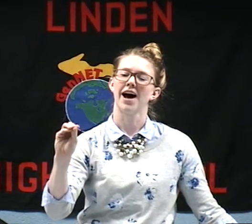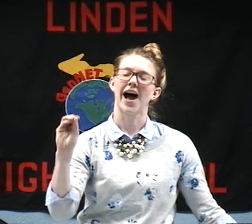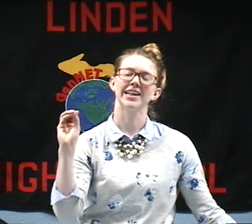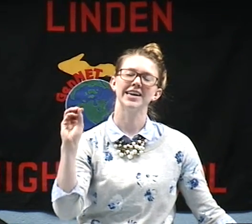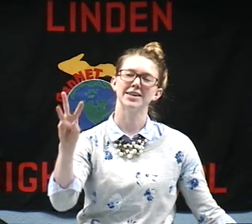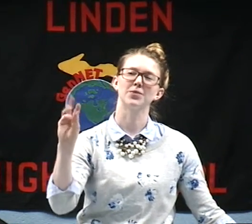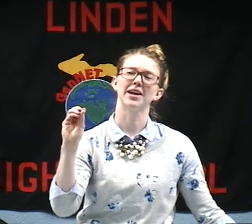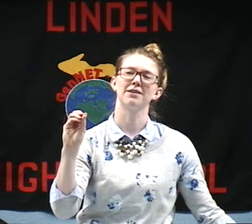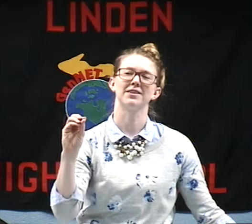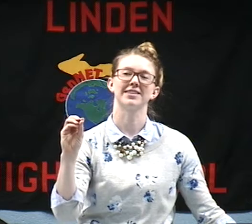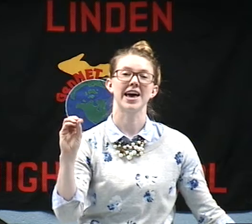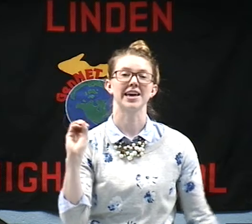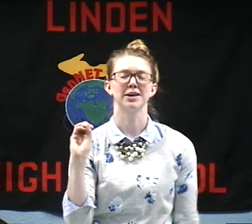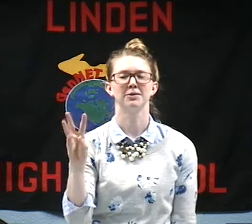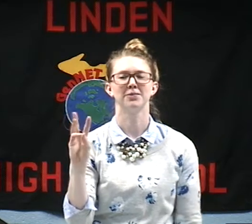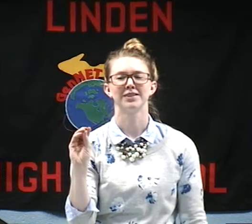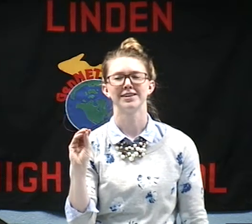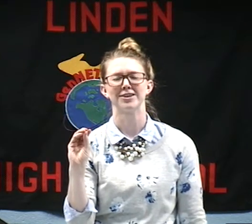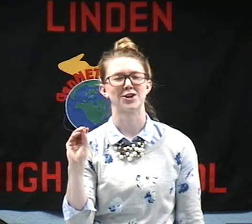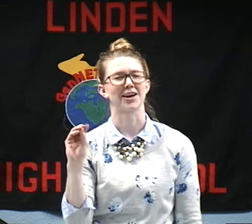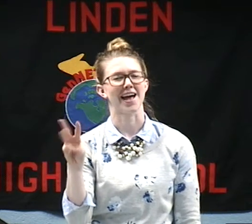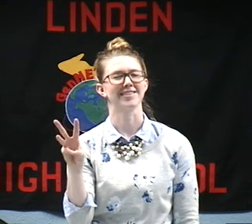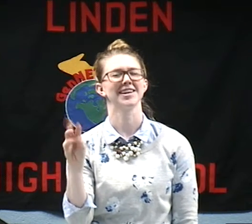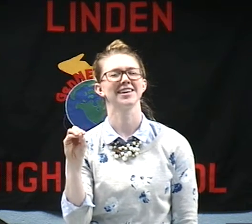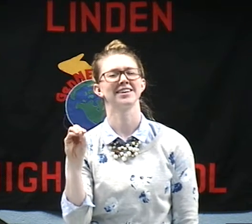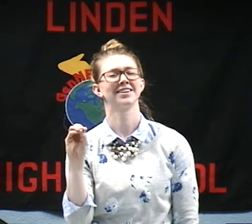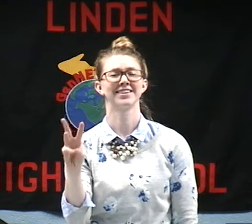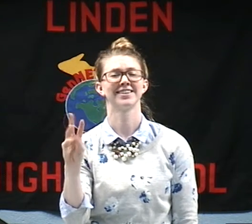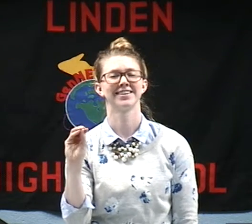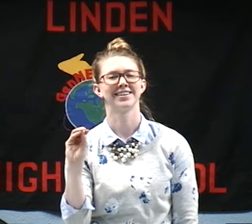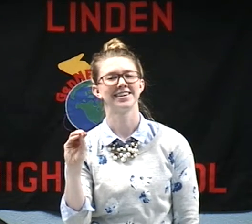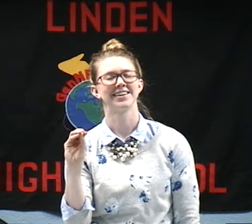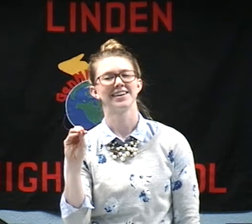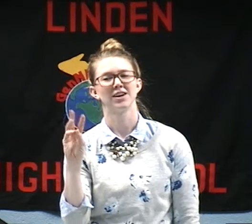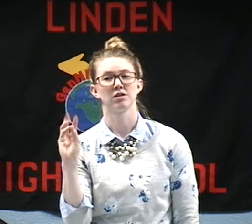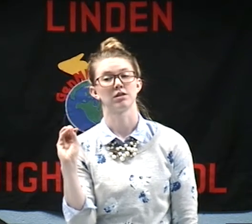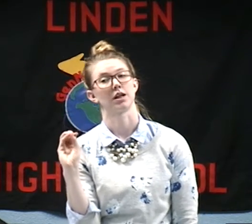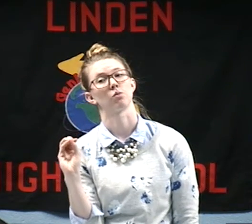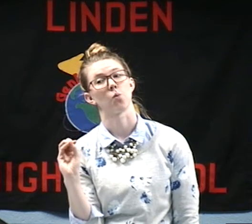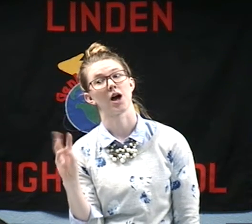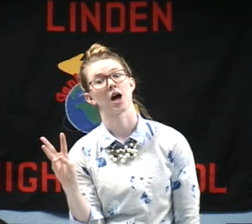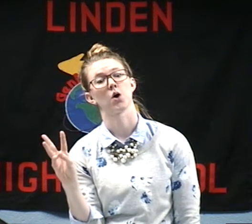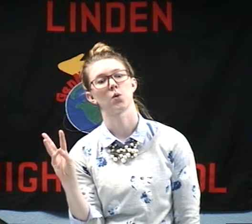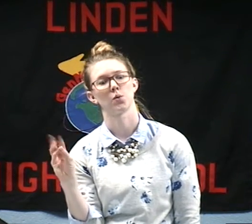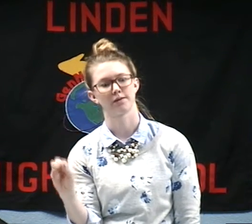I like this one if it's like sarcastic. Wow.